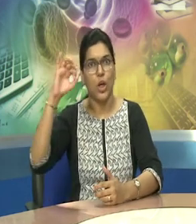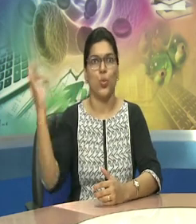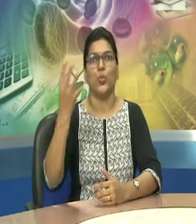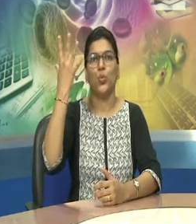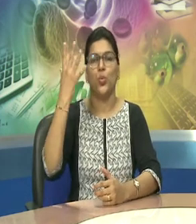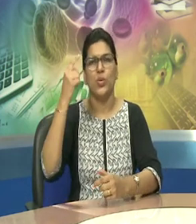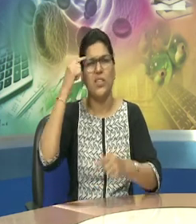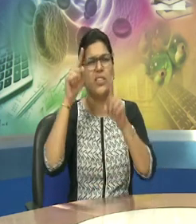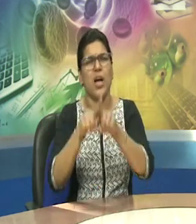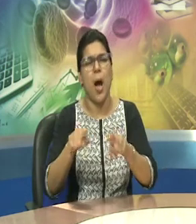Innovative.